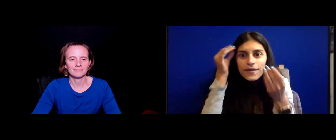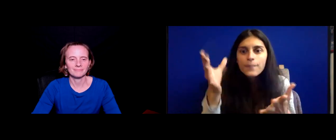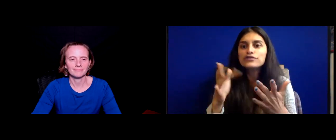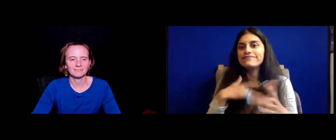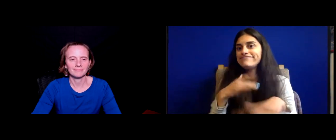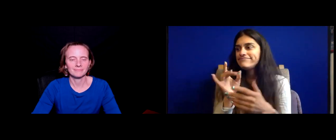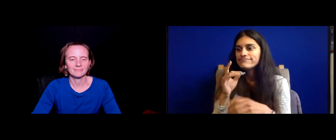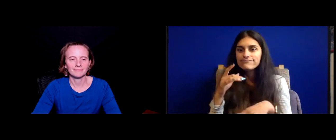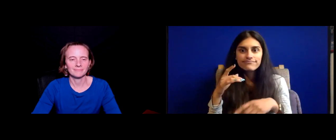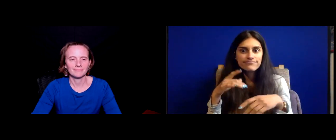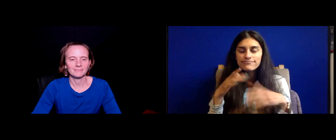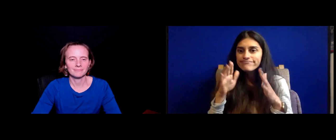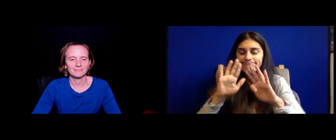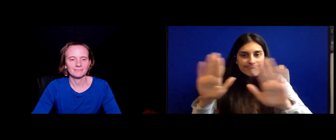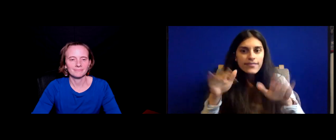me to move on, and,